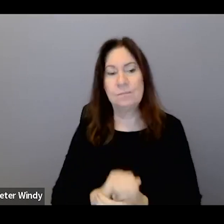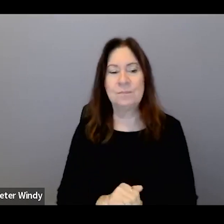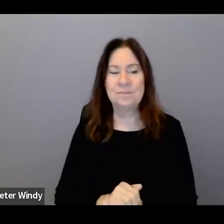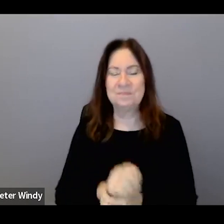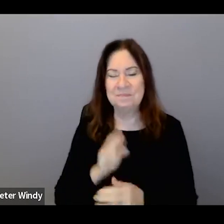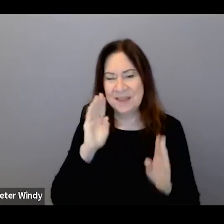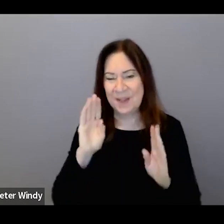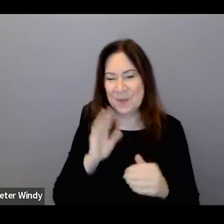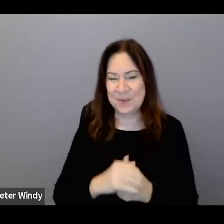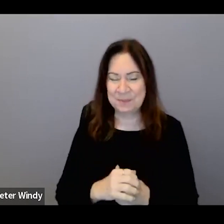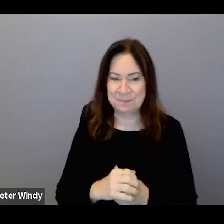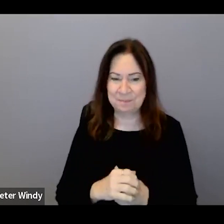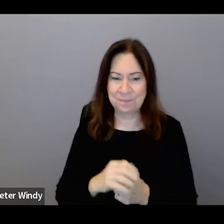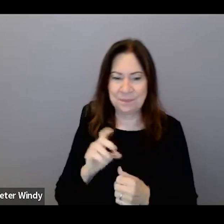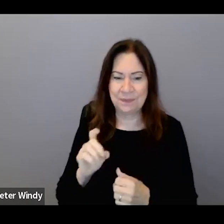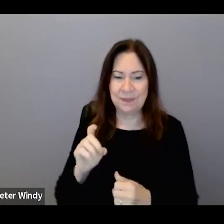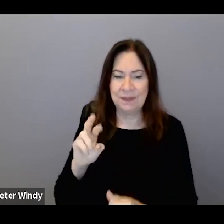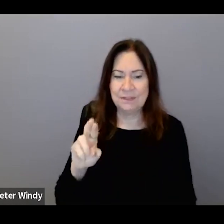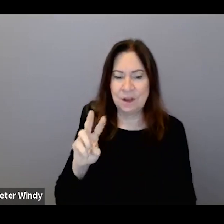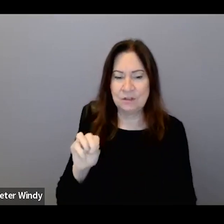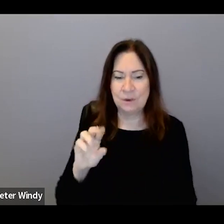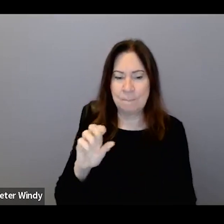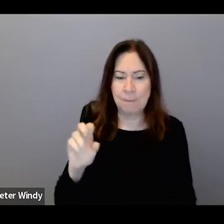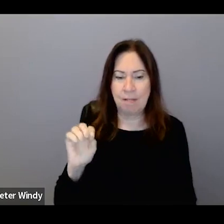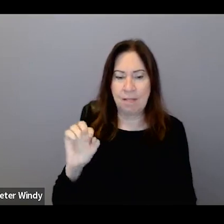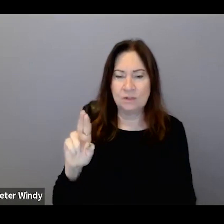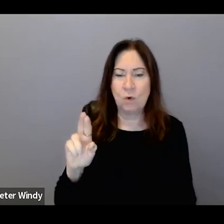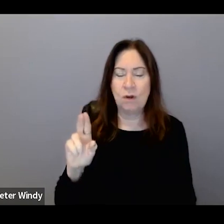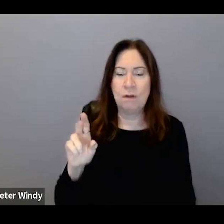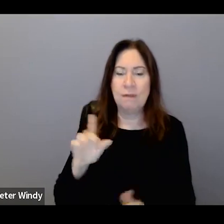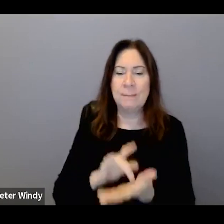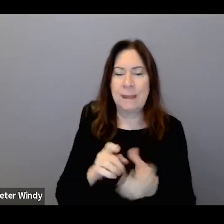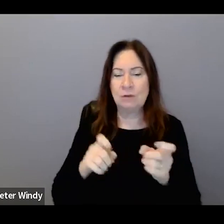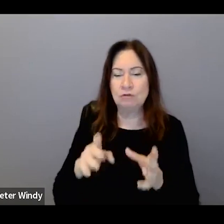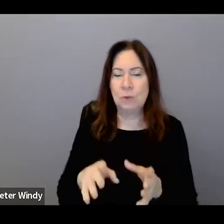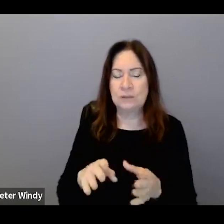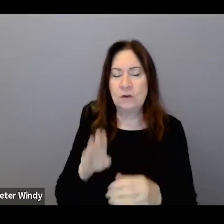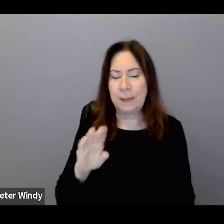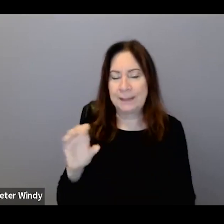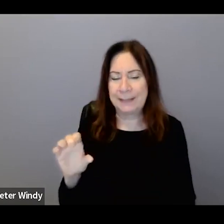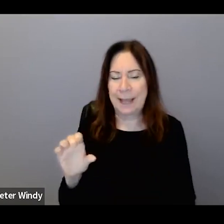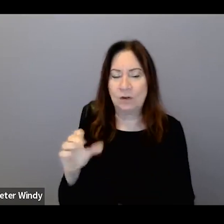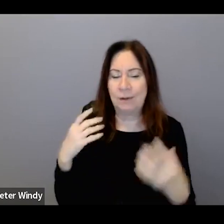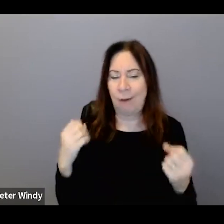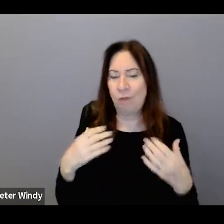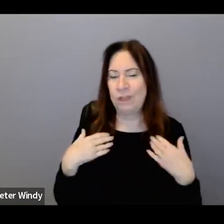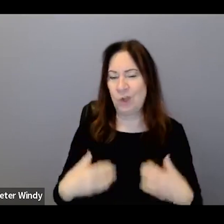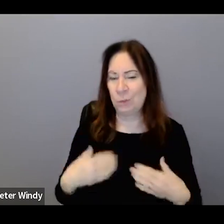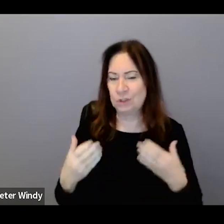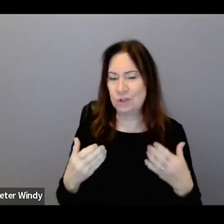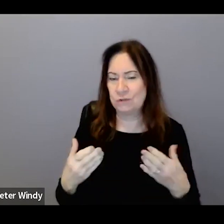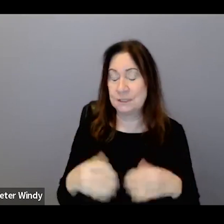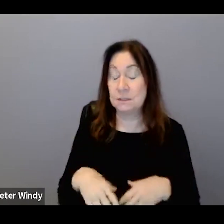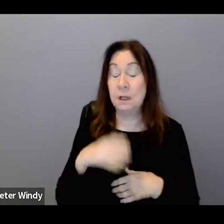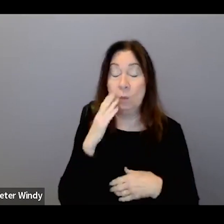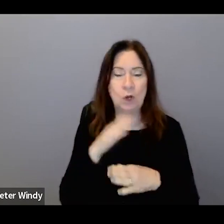Hello, I'm Dr. Mullendorf, the Medical Director for Buncombe County Health and Human Services. And so while we know that no children